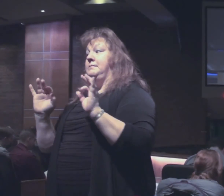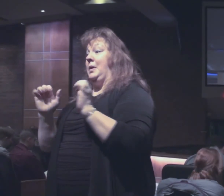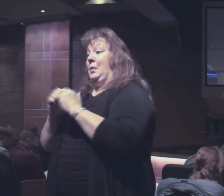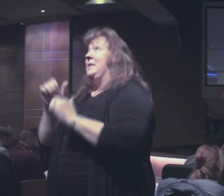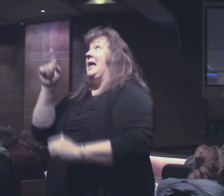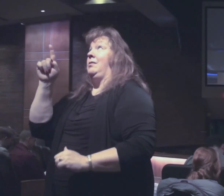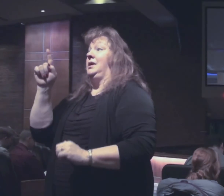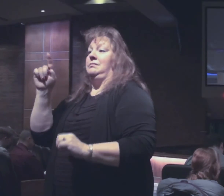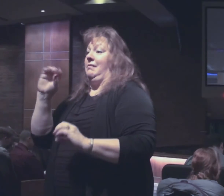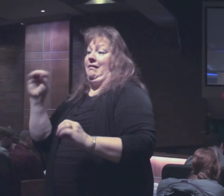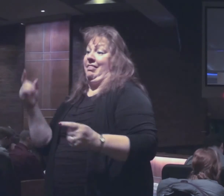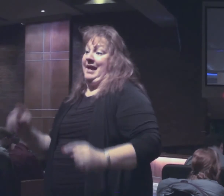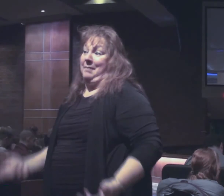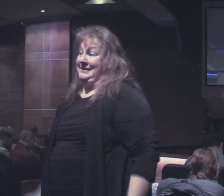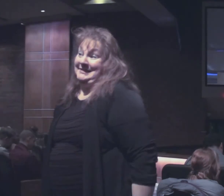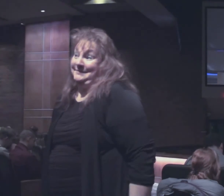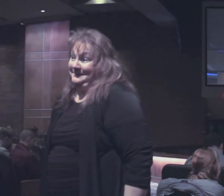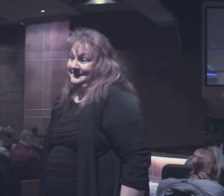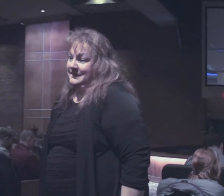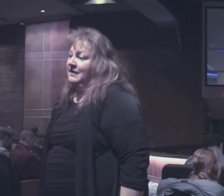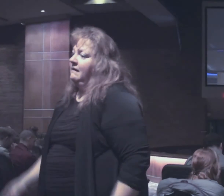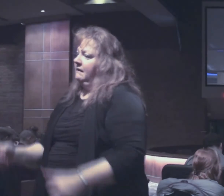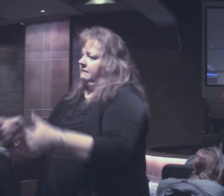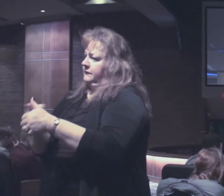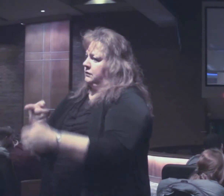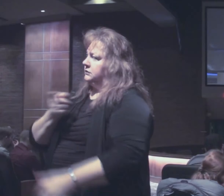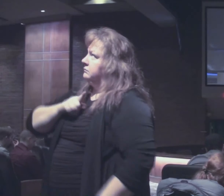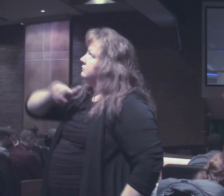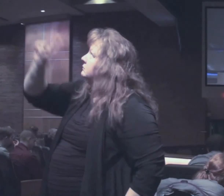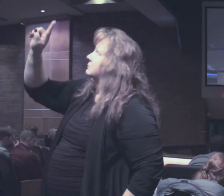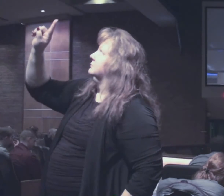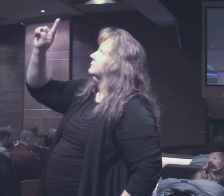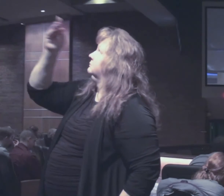Him. So, go to the Lord first.